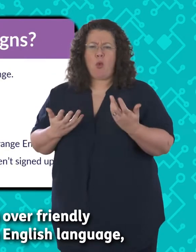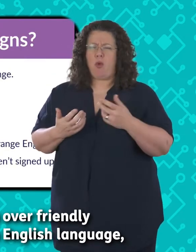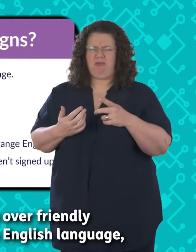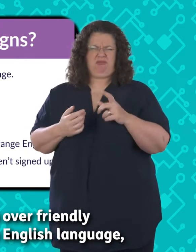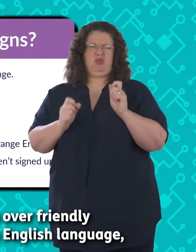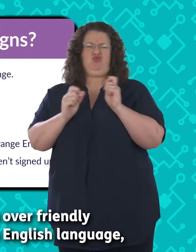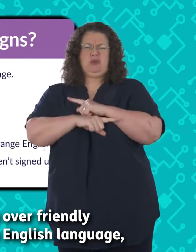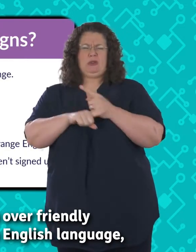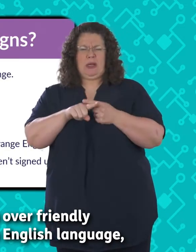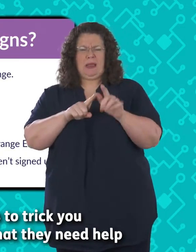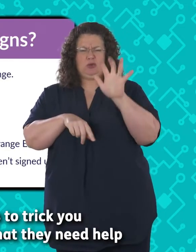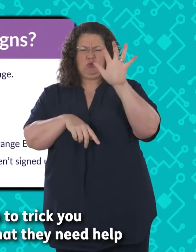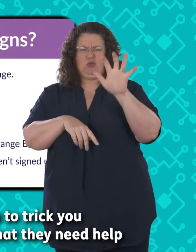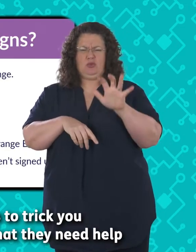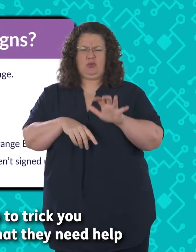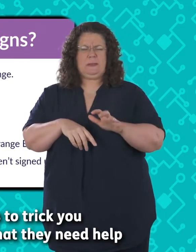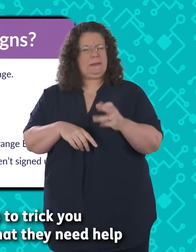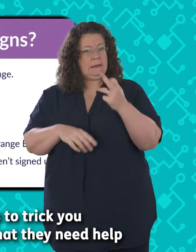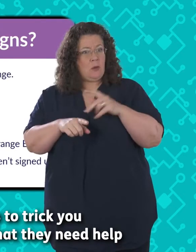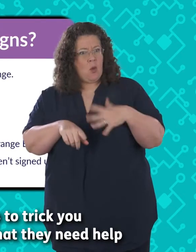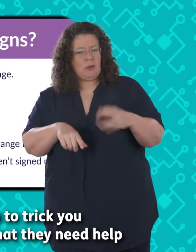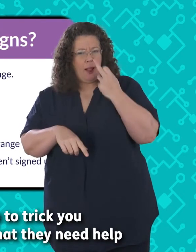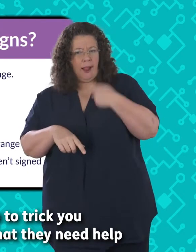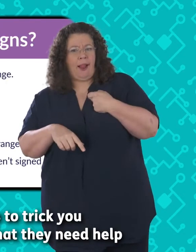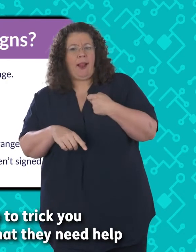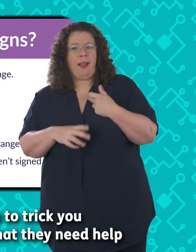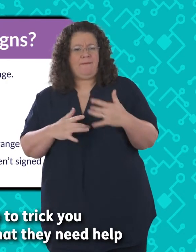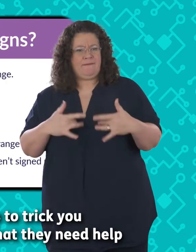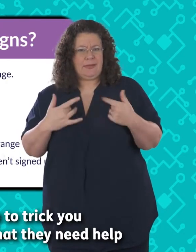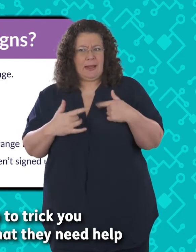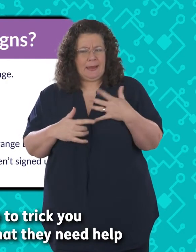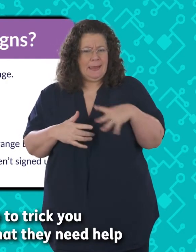strange English language. And that again is to trick you into making you